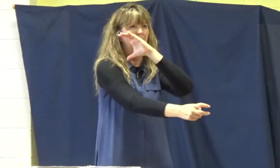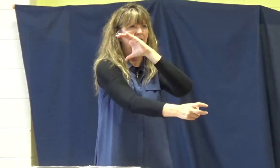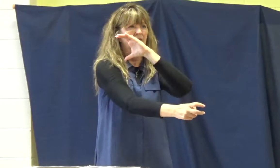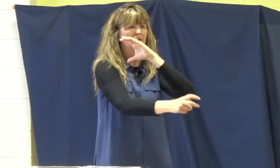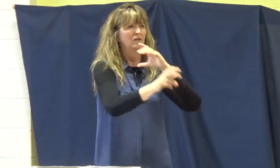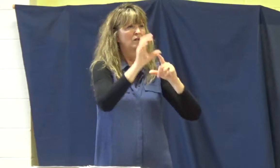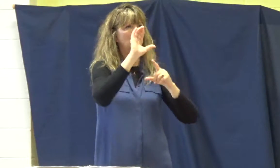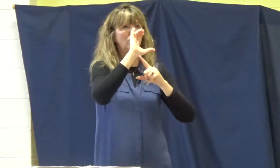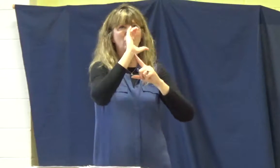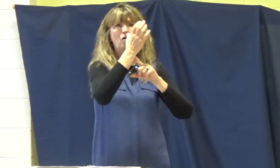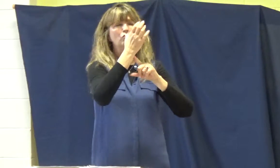Not the culture